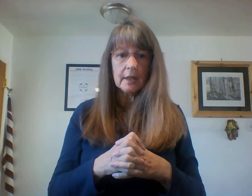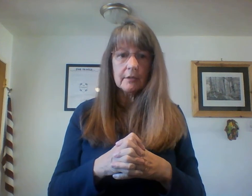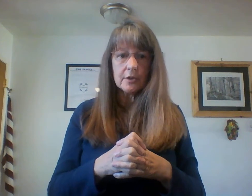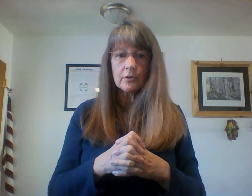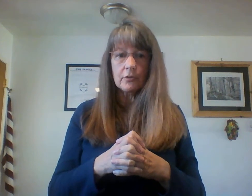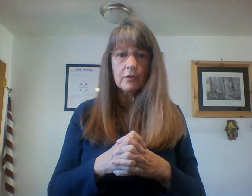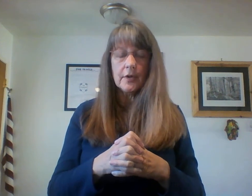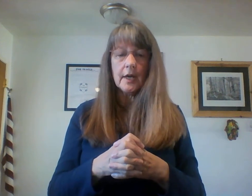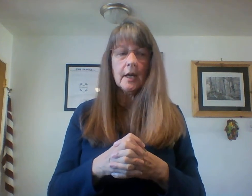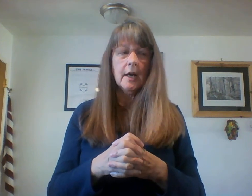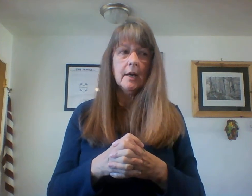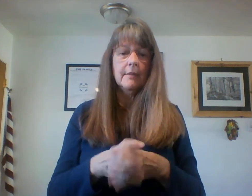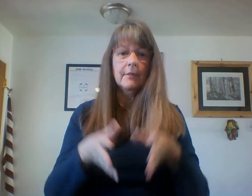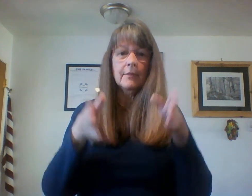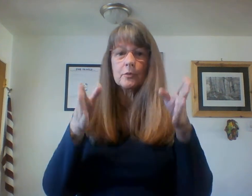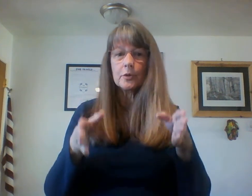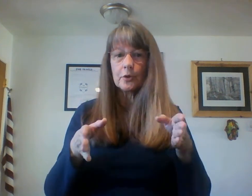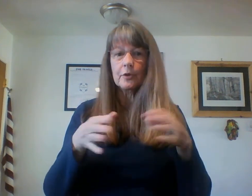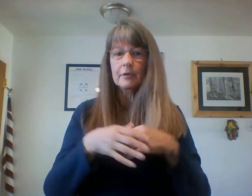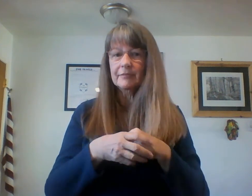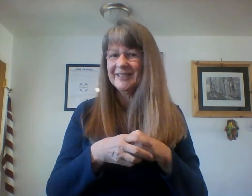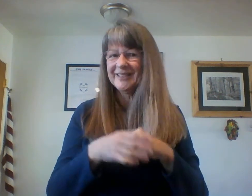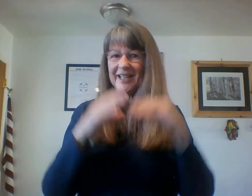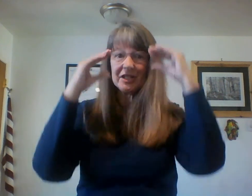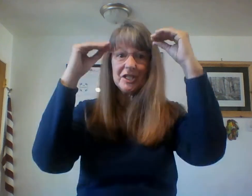language school that this was like teach